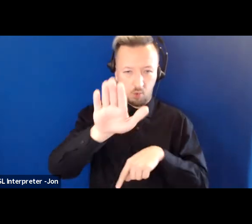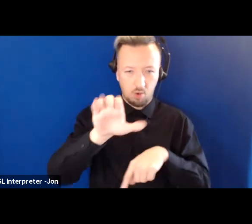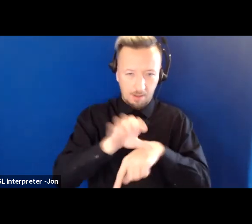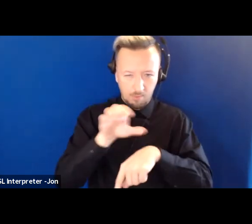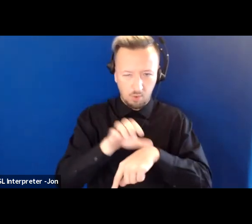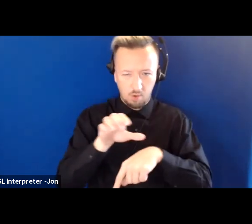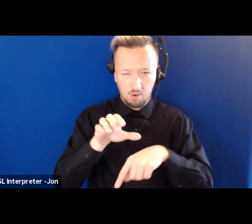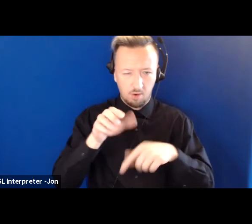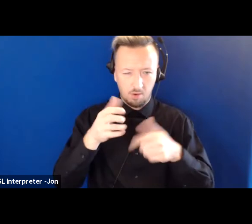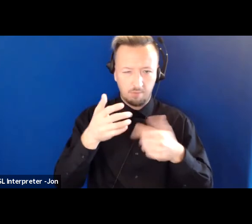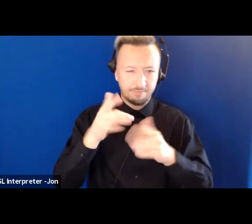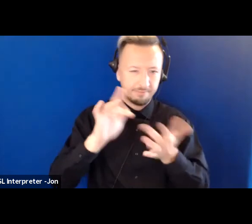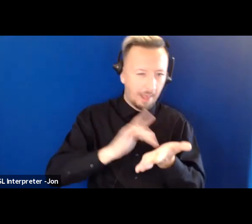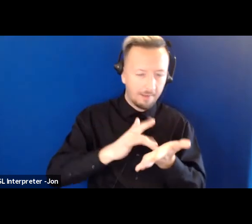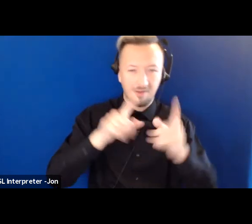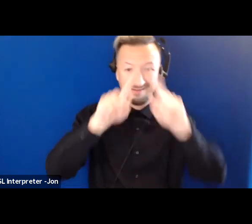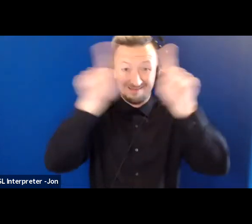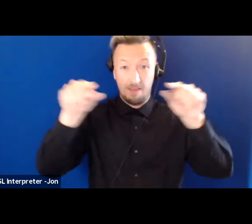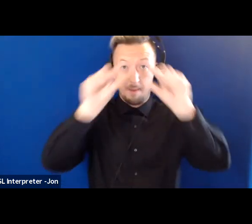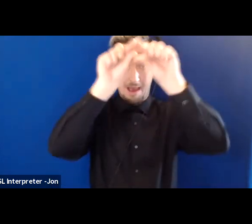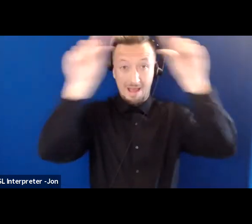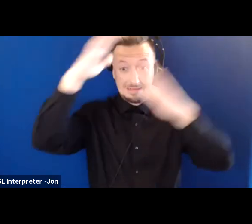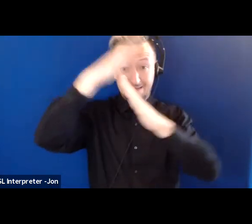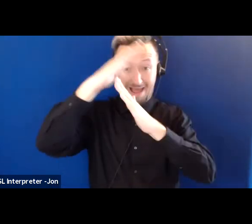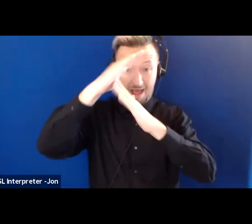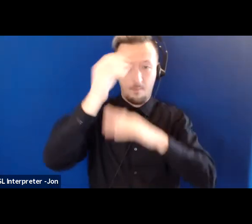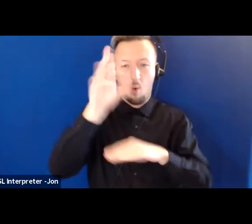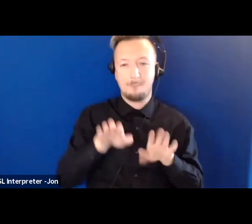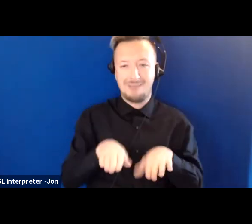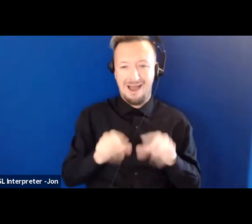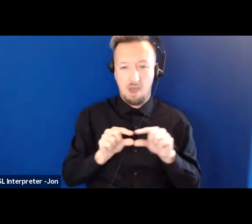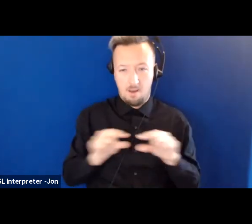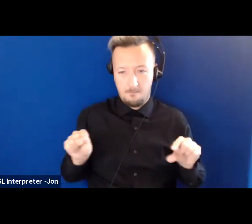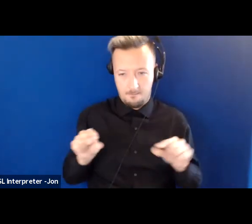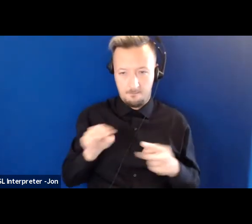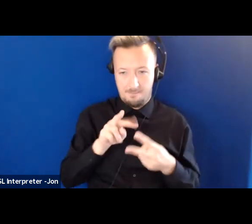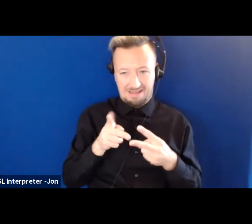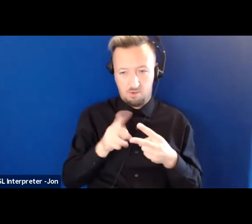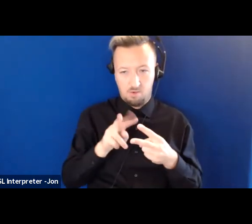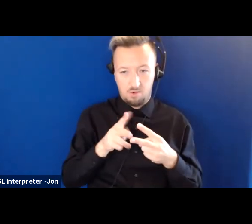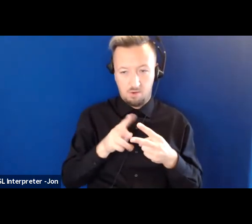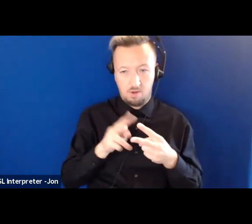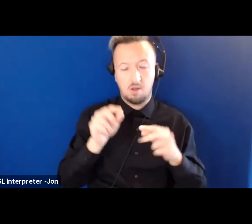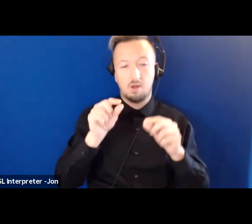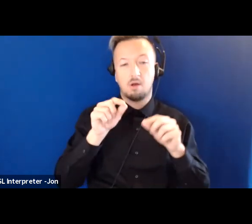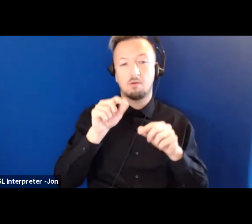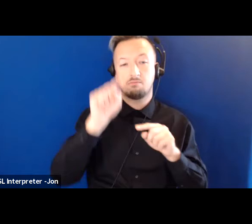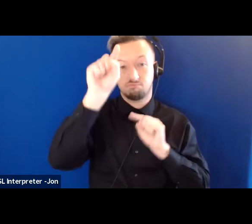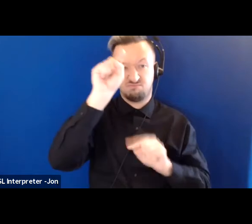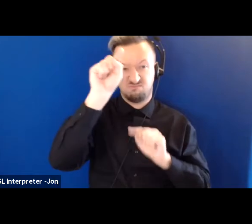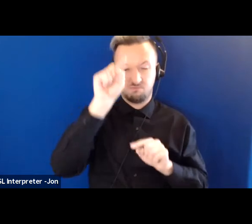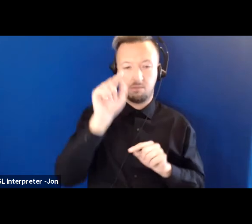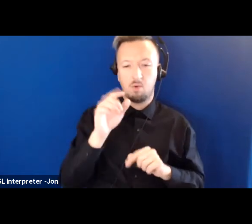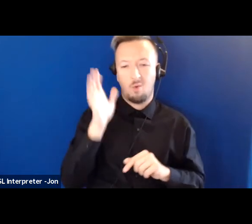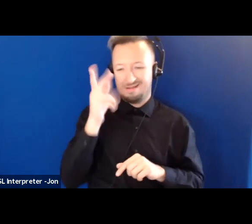what device you are on, you can find that menu bar at the top or at the bottom of the screen. There is where you will find the